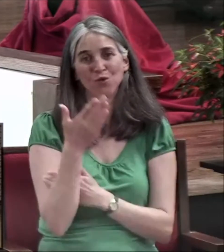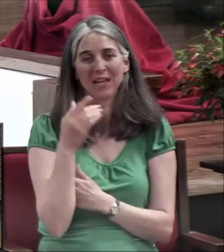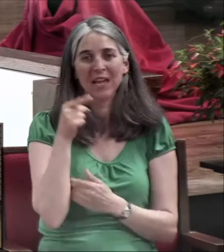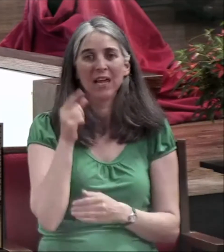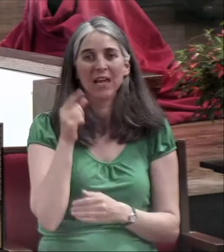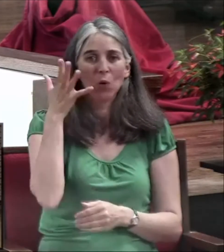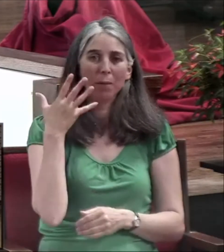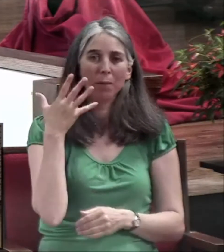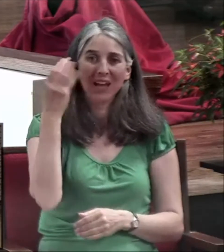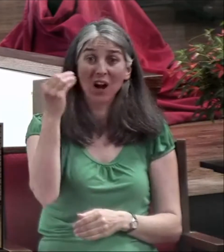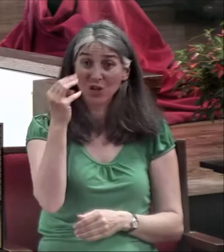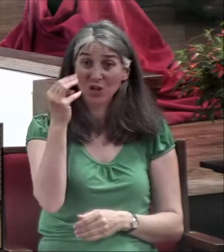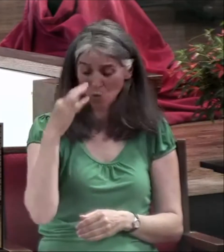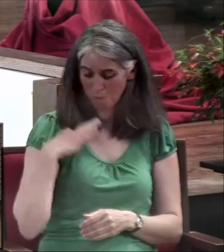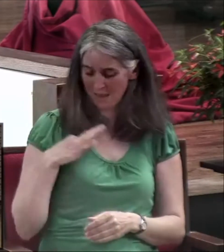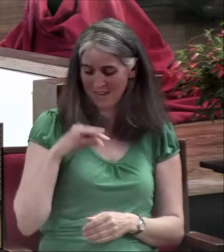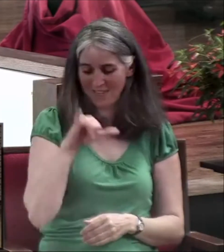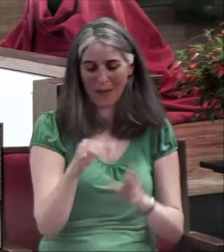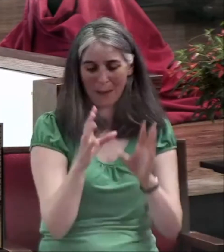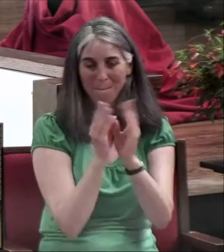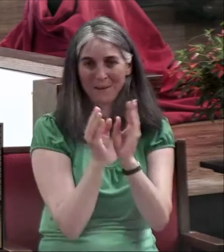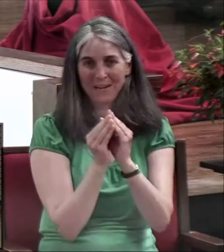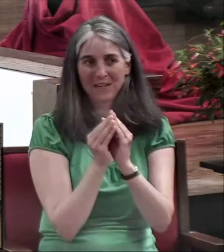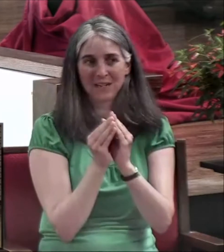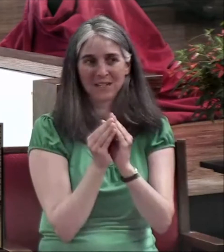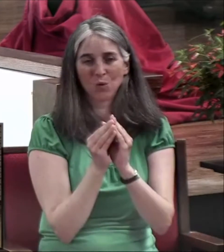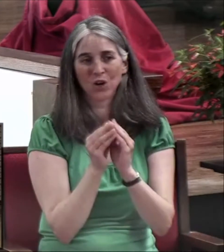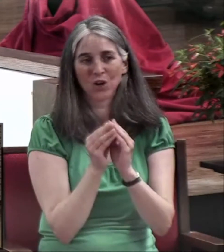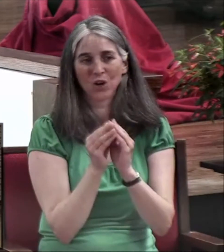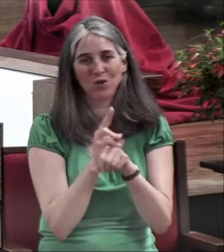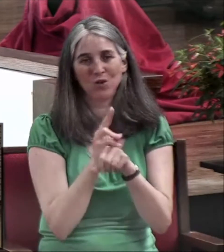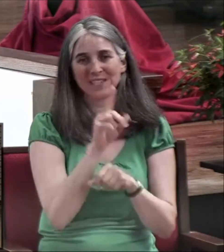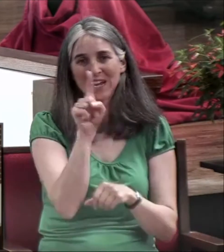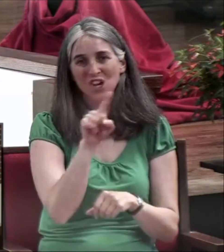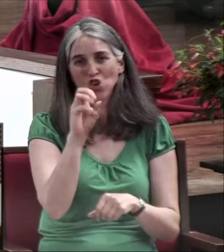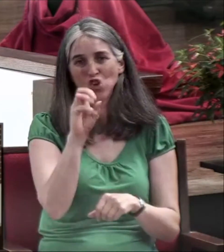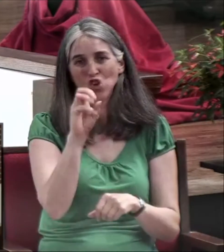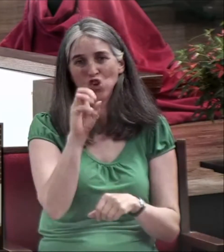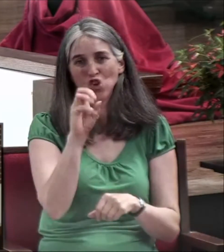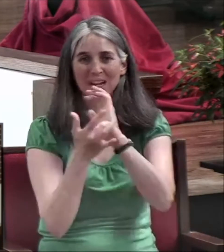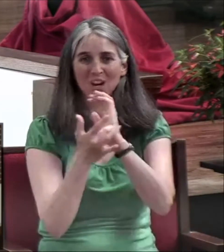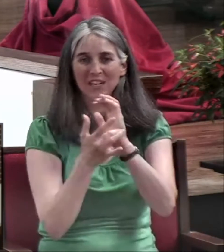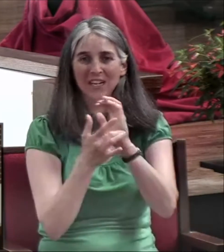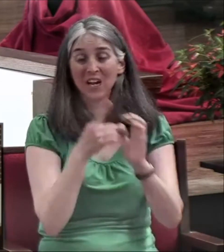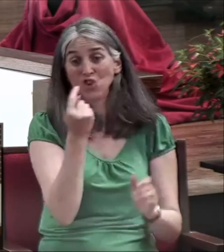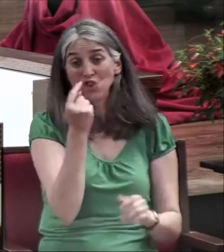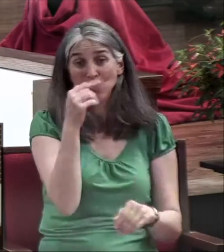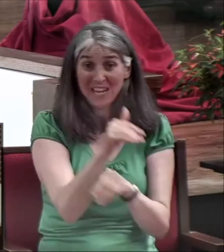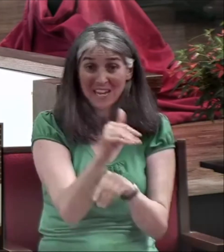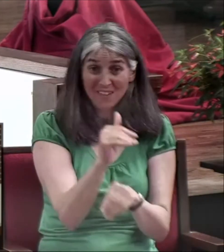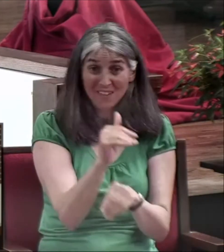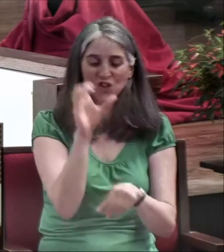during that meeting. That's why we'll be using sort of a hybrid on Zoom Tuesday evening, it's a typo, but Tuesday evening